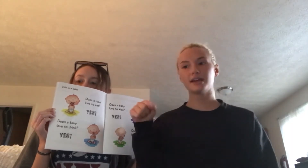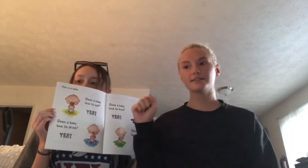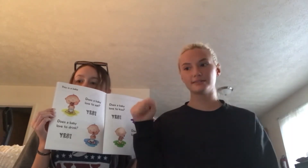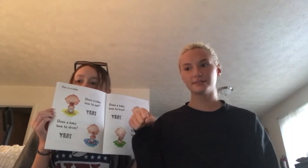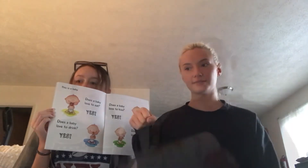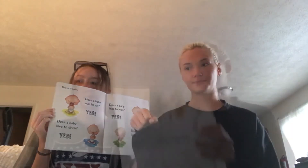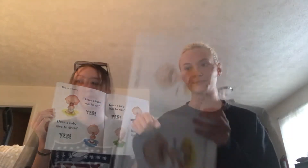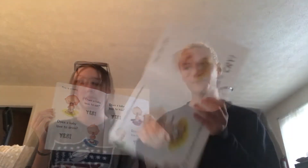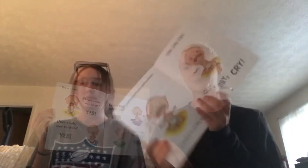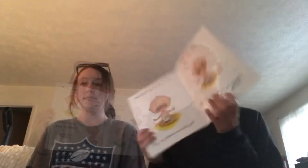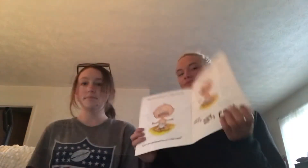Yes.